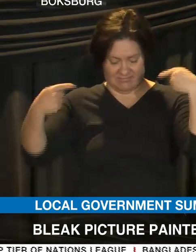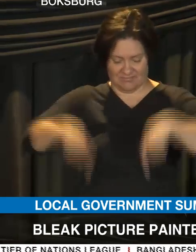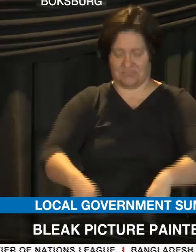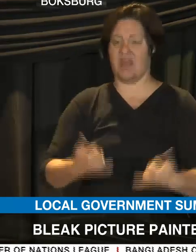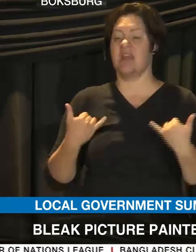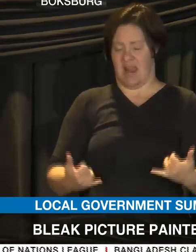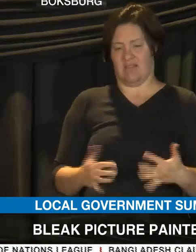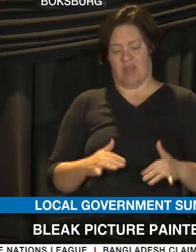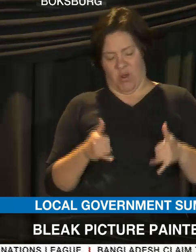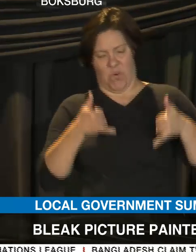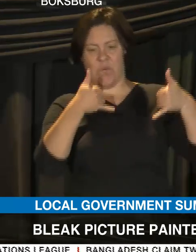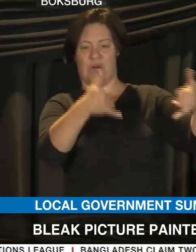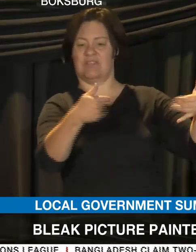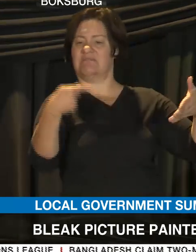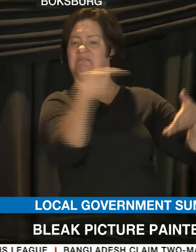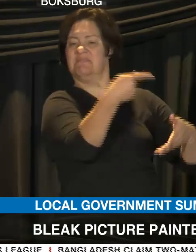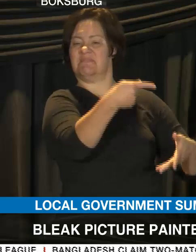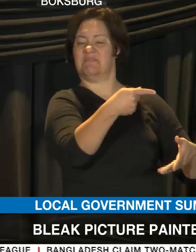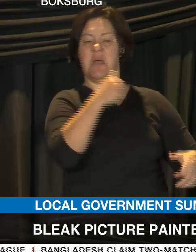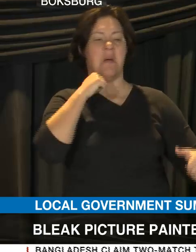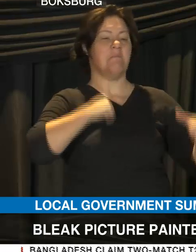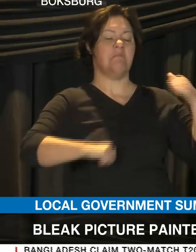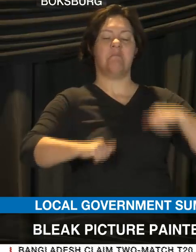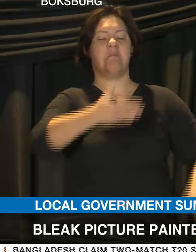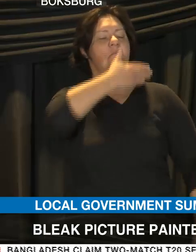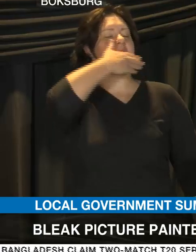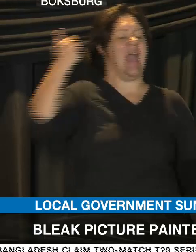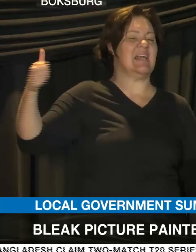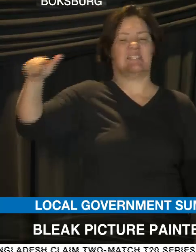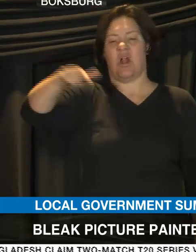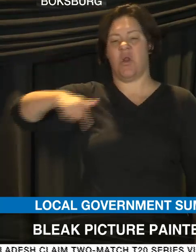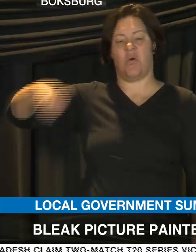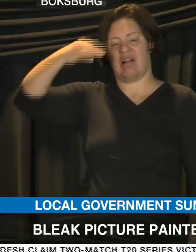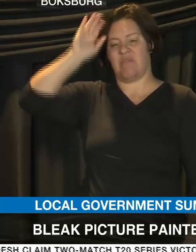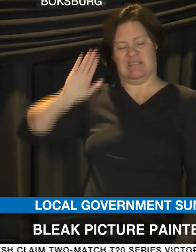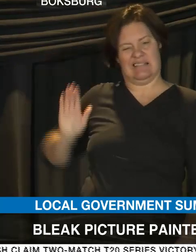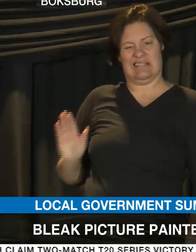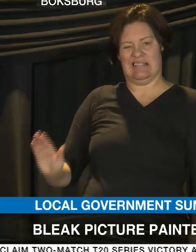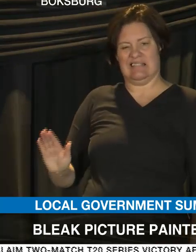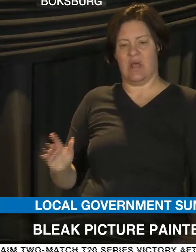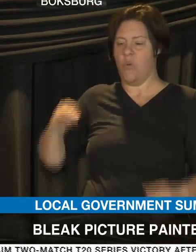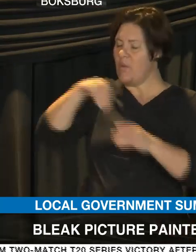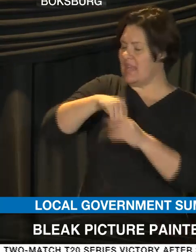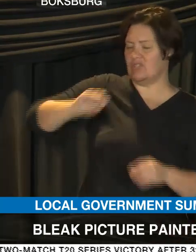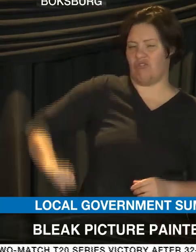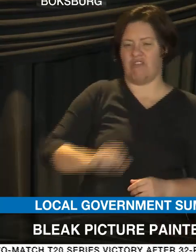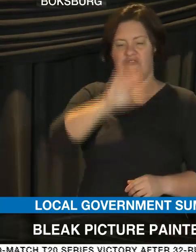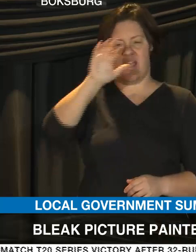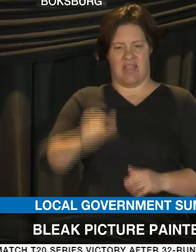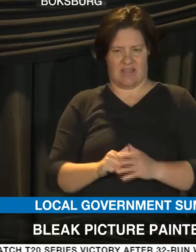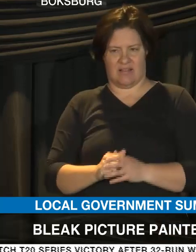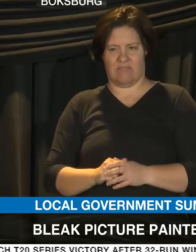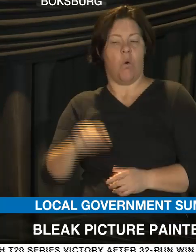say, this is the best performing local government entity in our country for